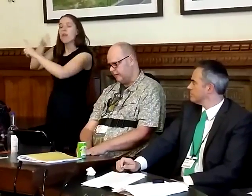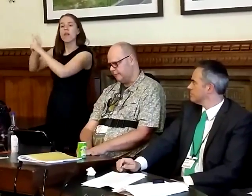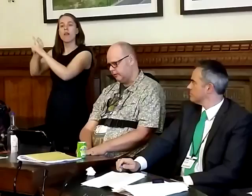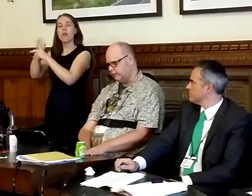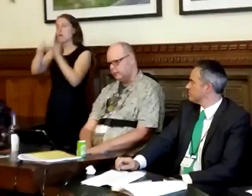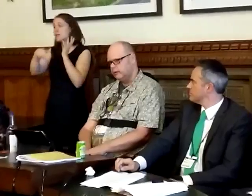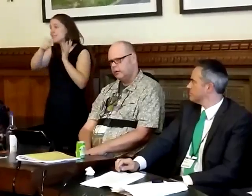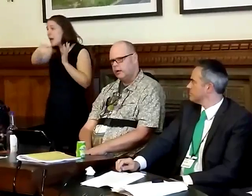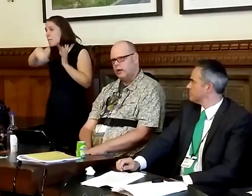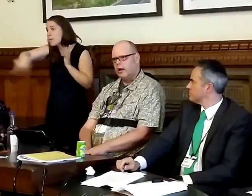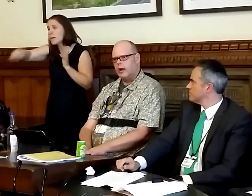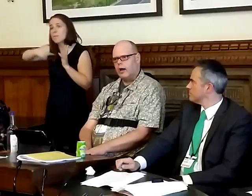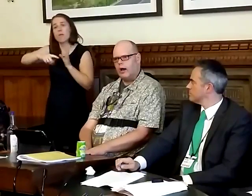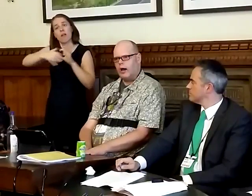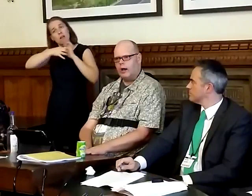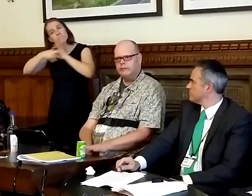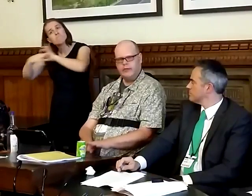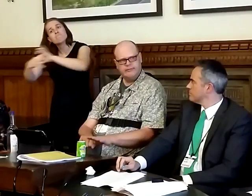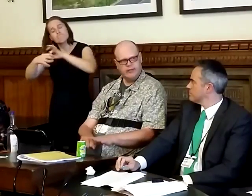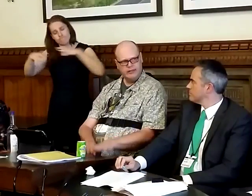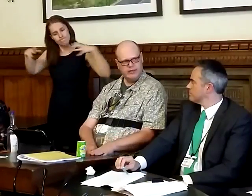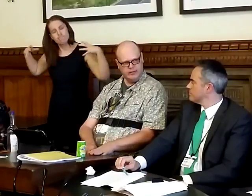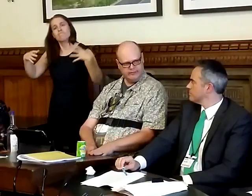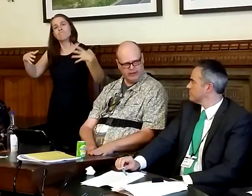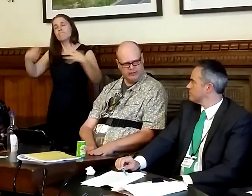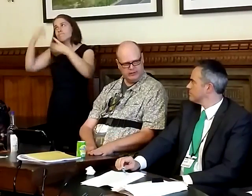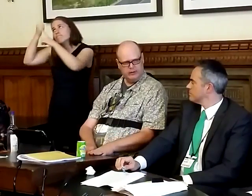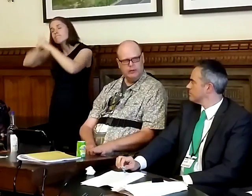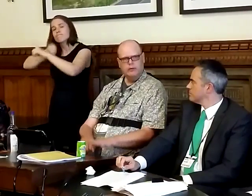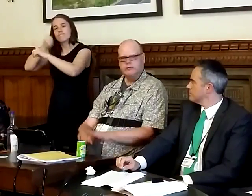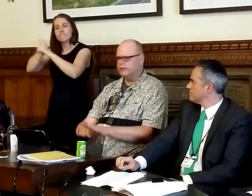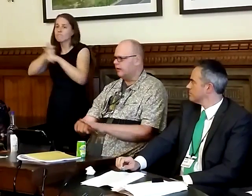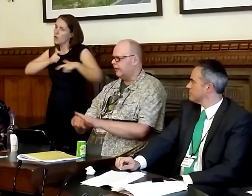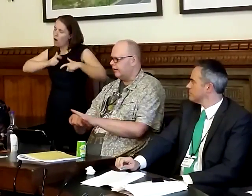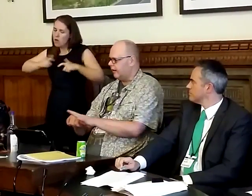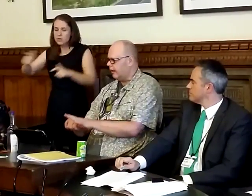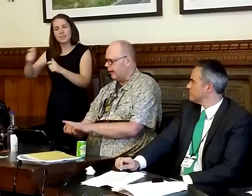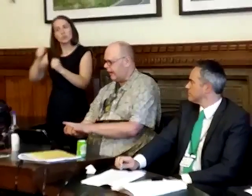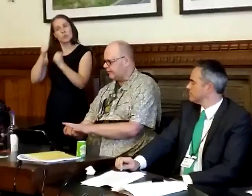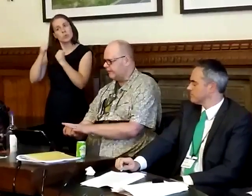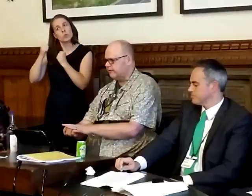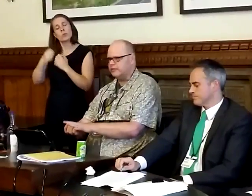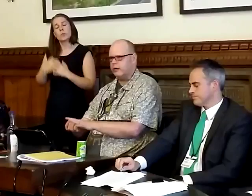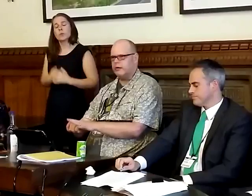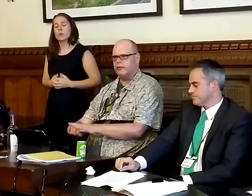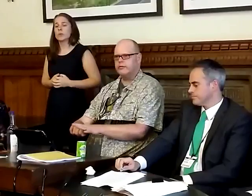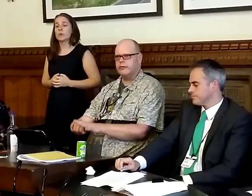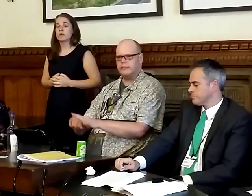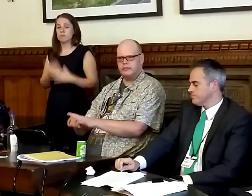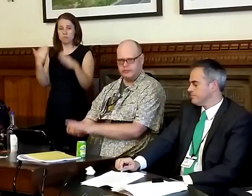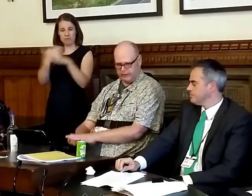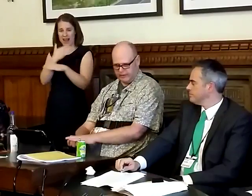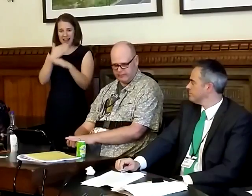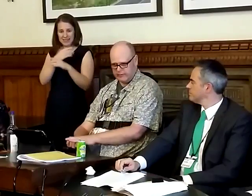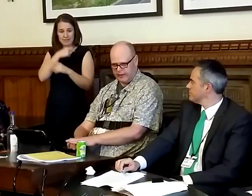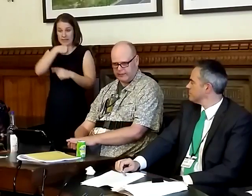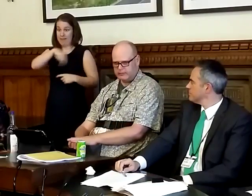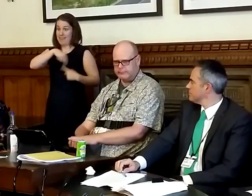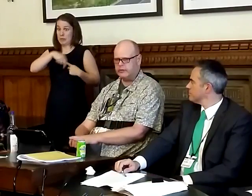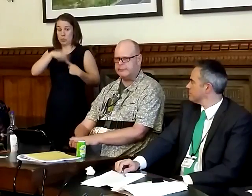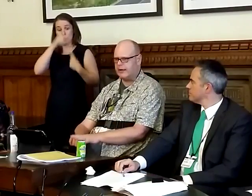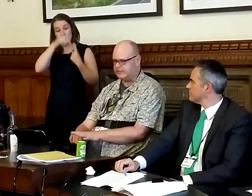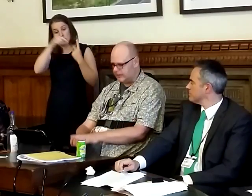other disabled people, and we continue fighting. There's activities going on throughout this